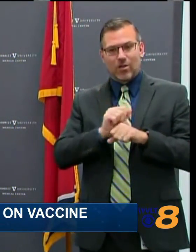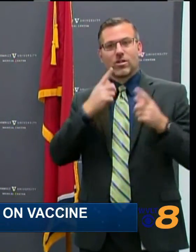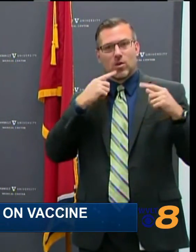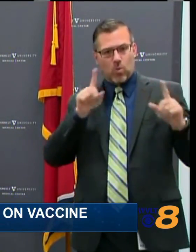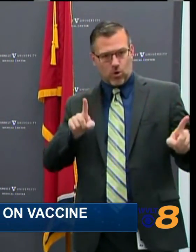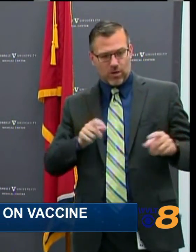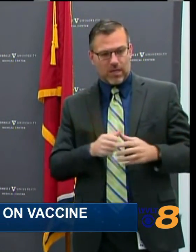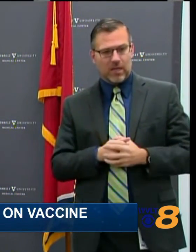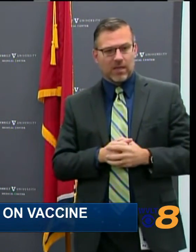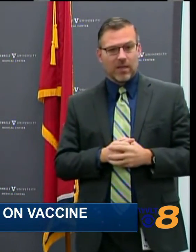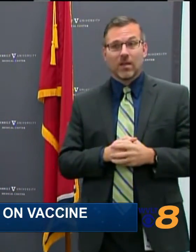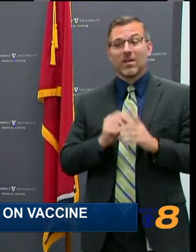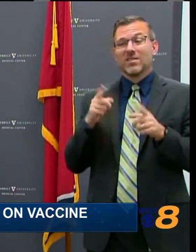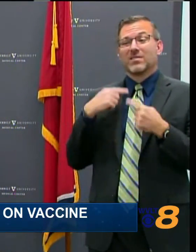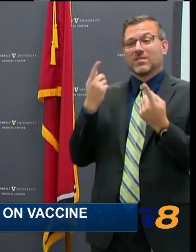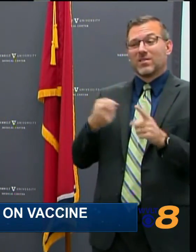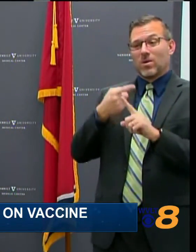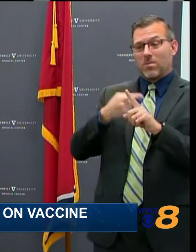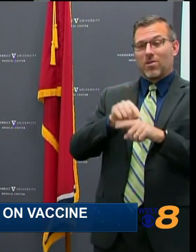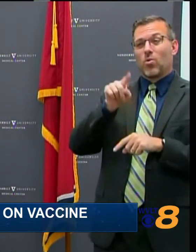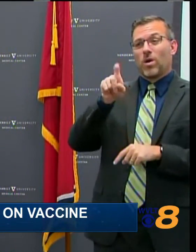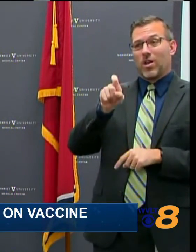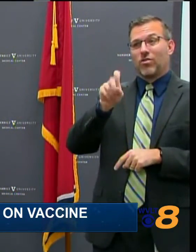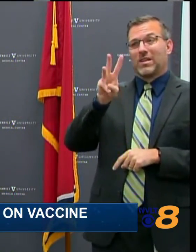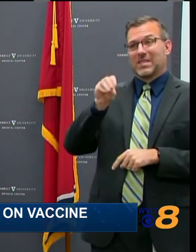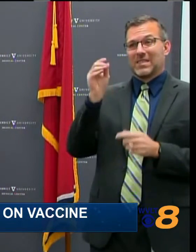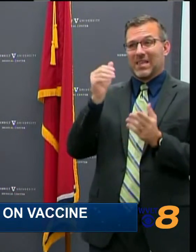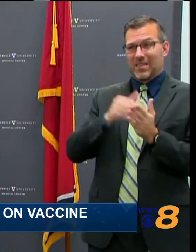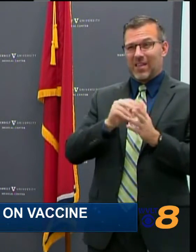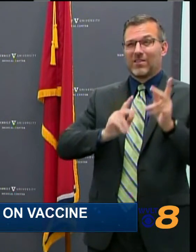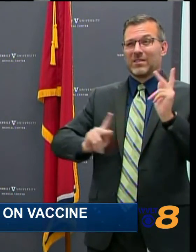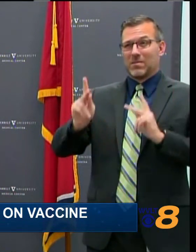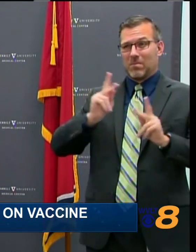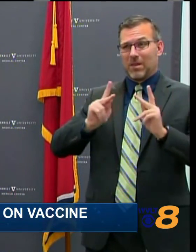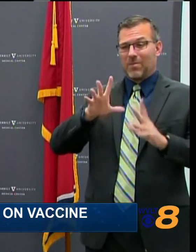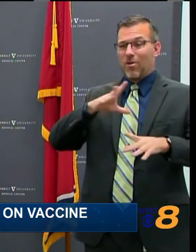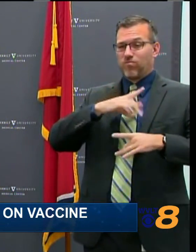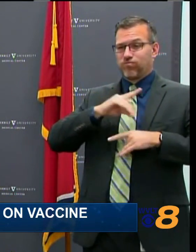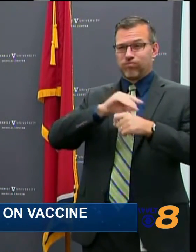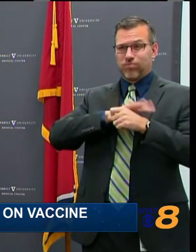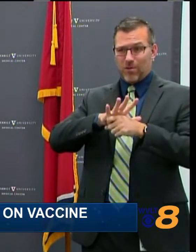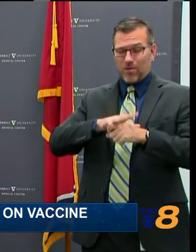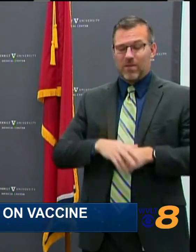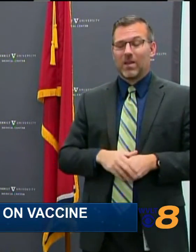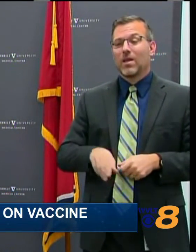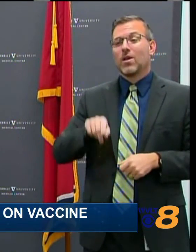Yeah. Since then, more than 160,000 people have been diagnosed with COVID. That's right.